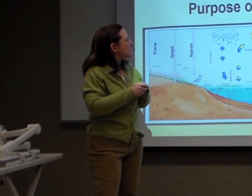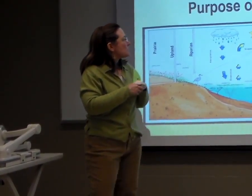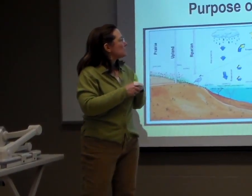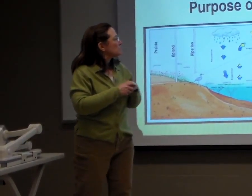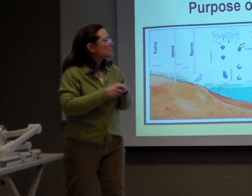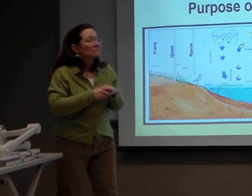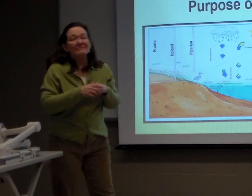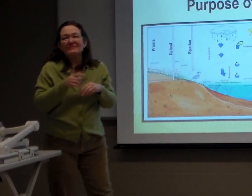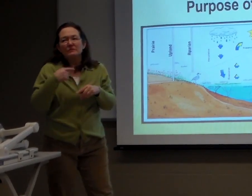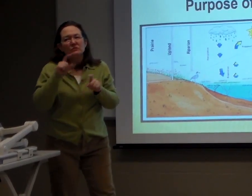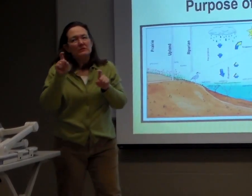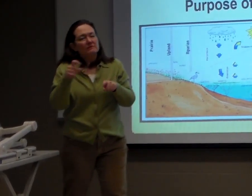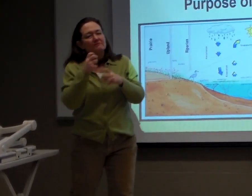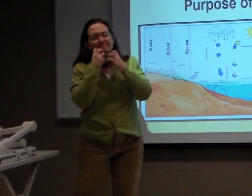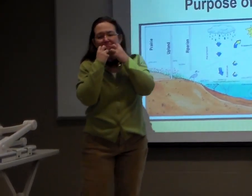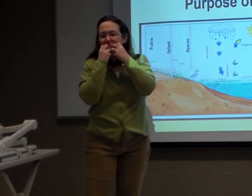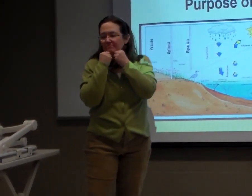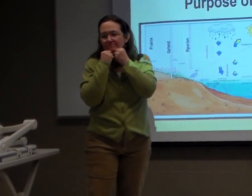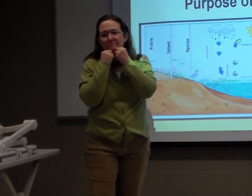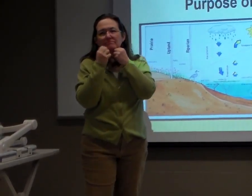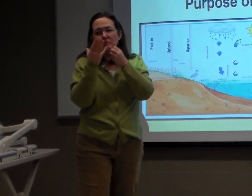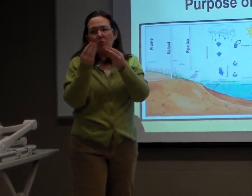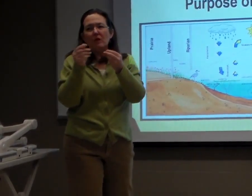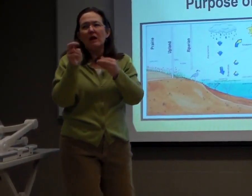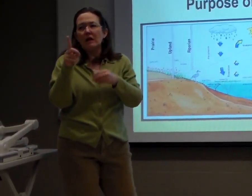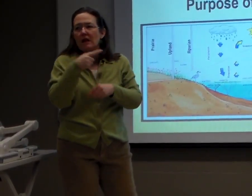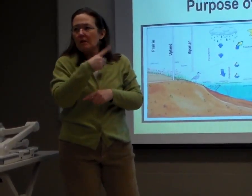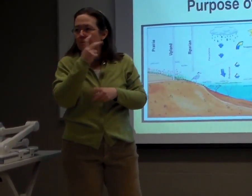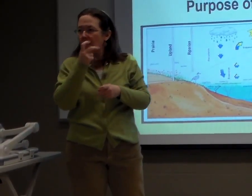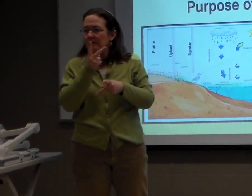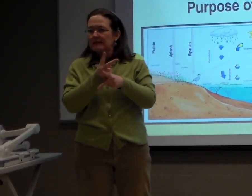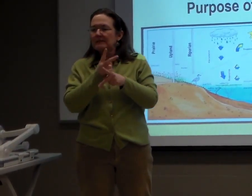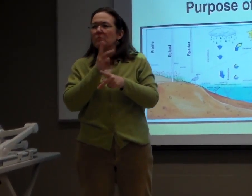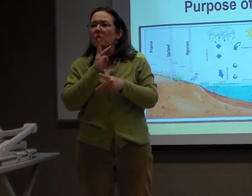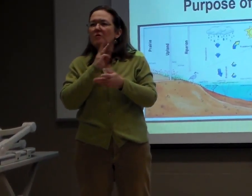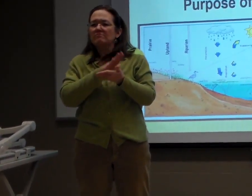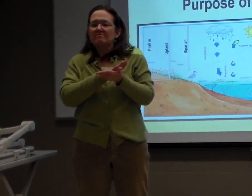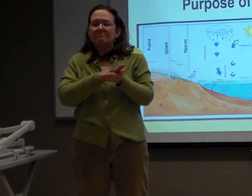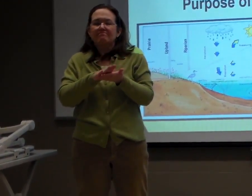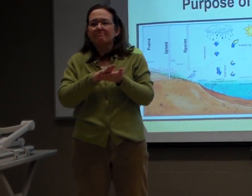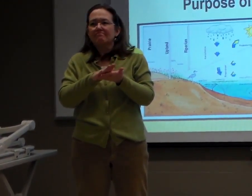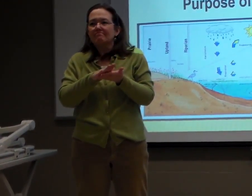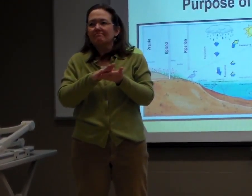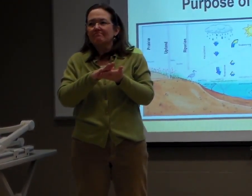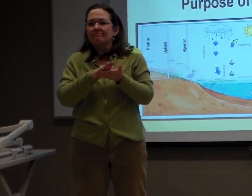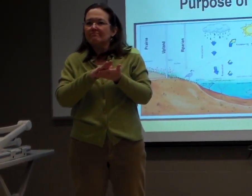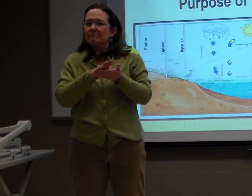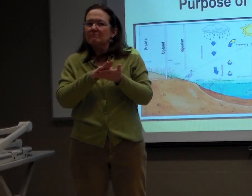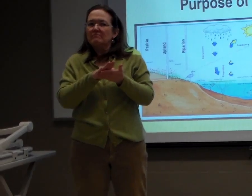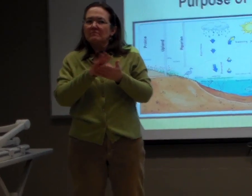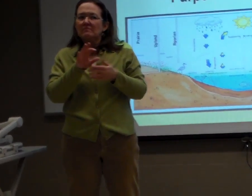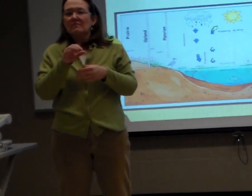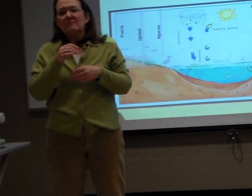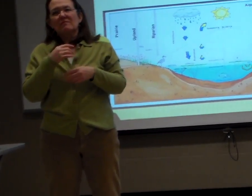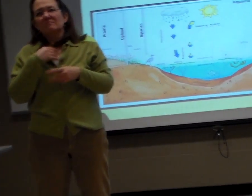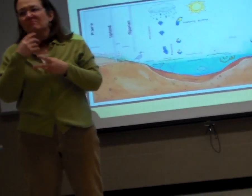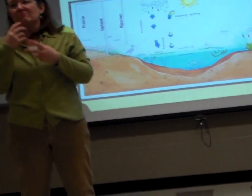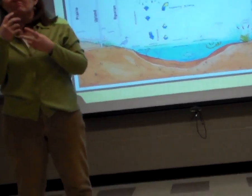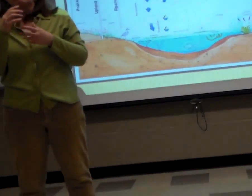And this slide shows some of them. We really need to value our wetlands and preserve them.